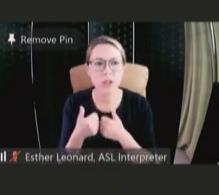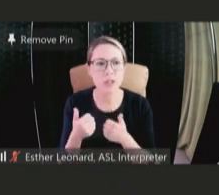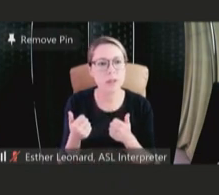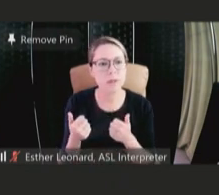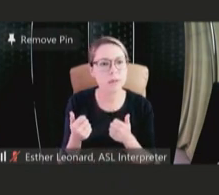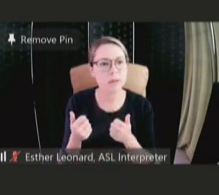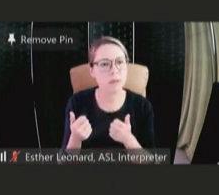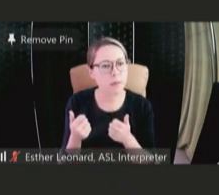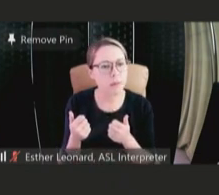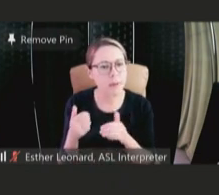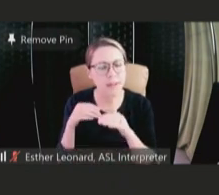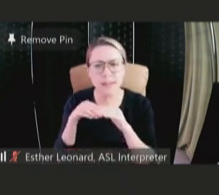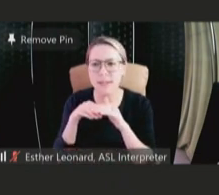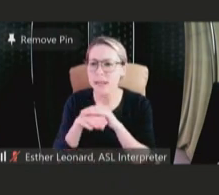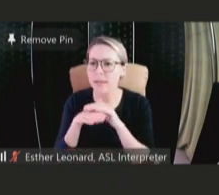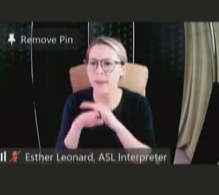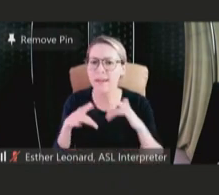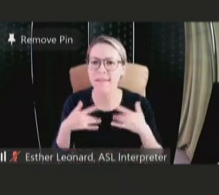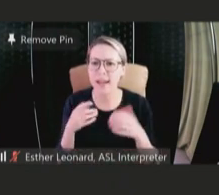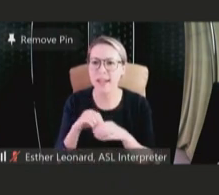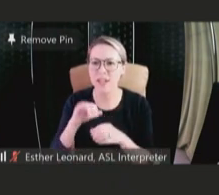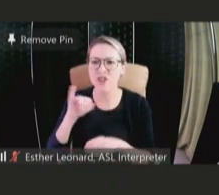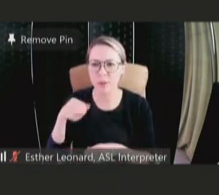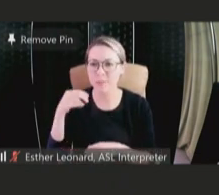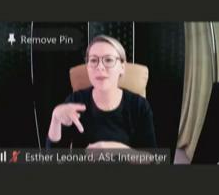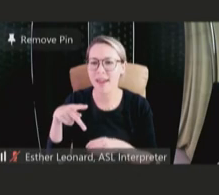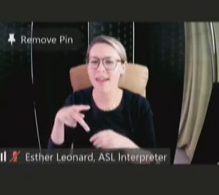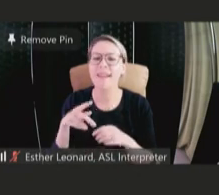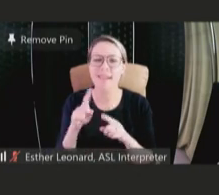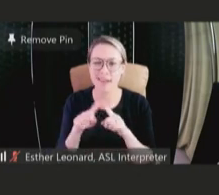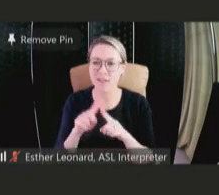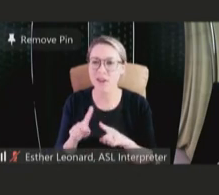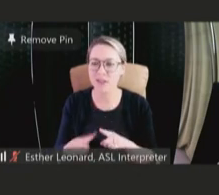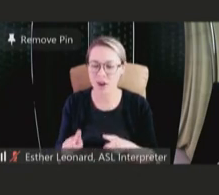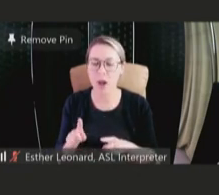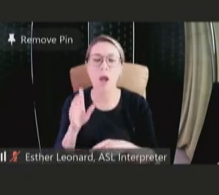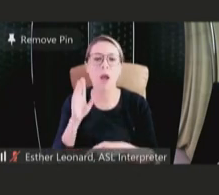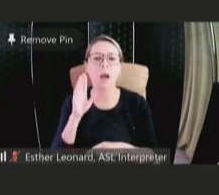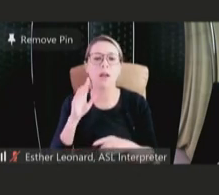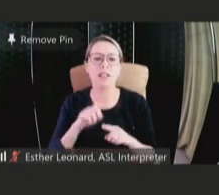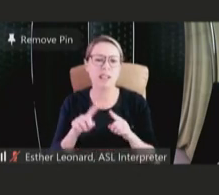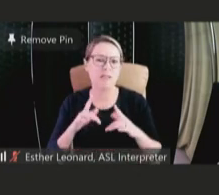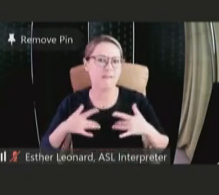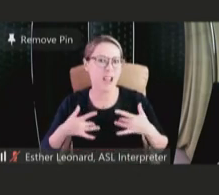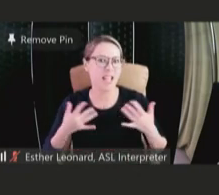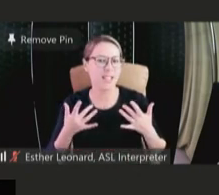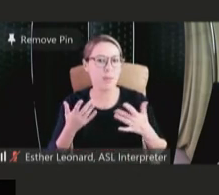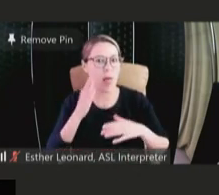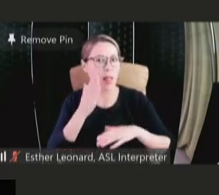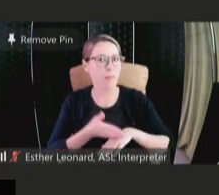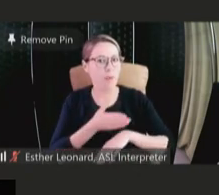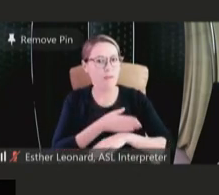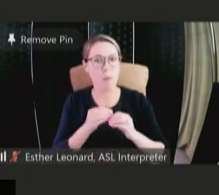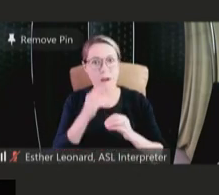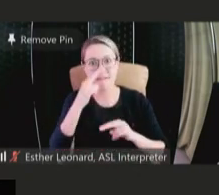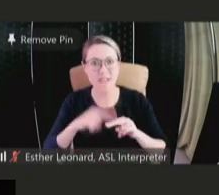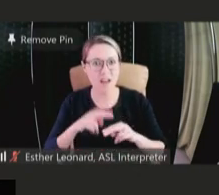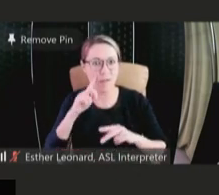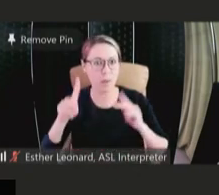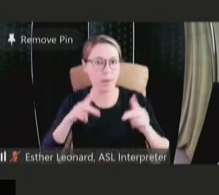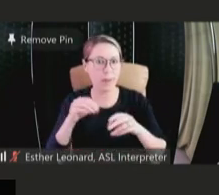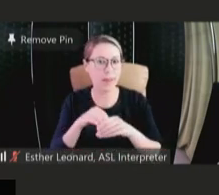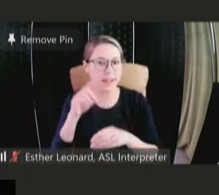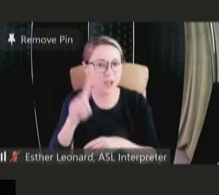in Jamaica Plain so that we can improve and make these events really fun for everyone in Dorchester and Mattapan.